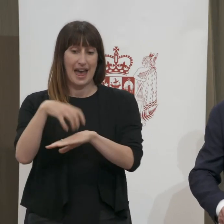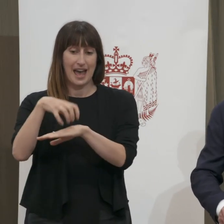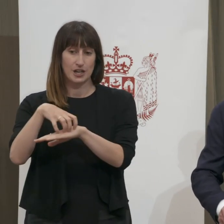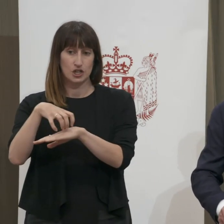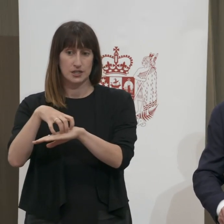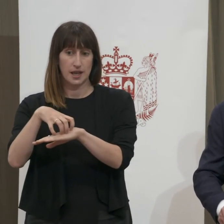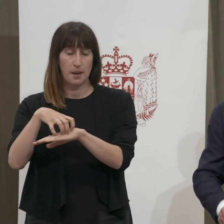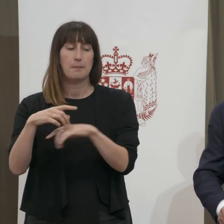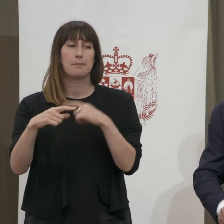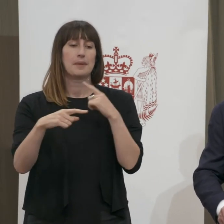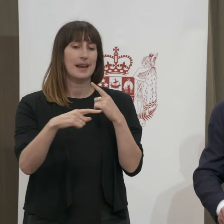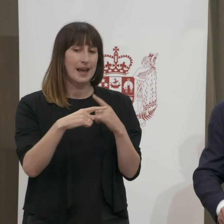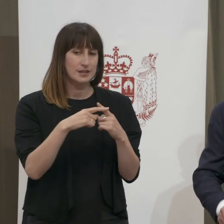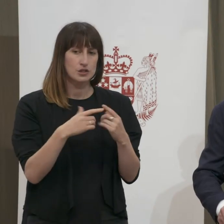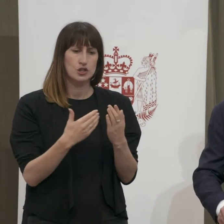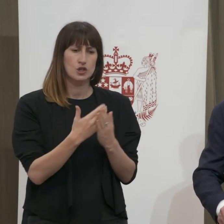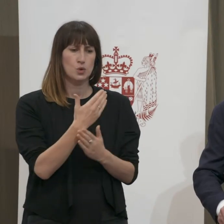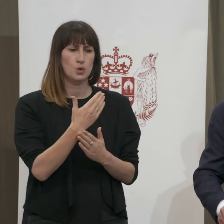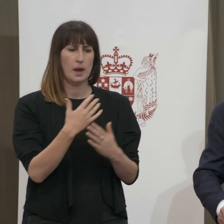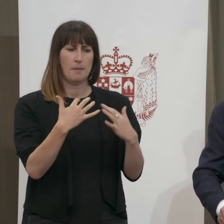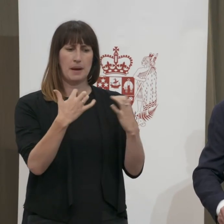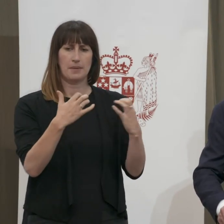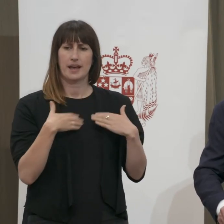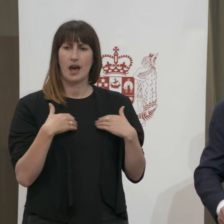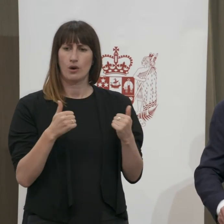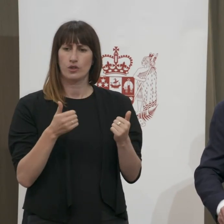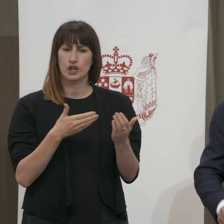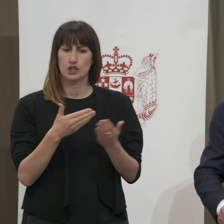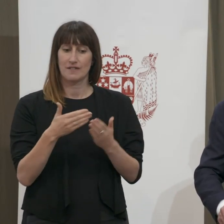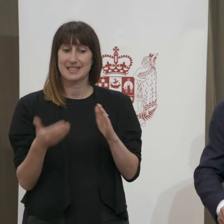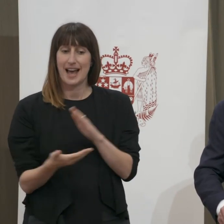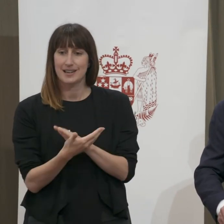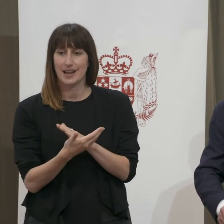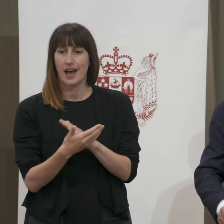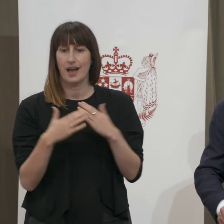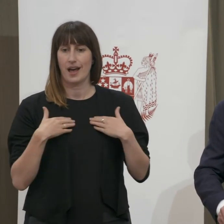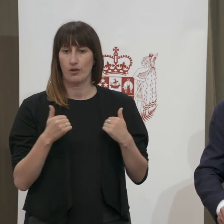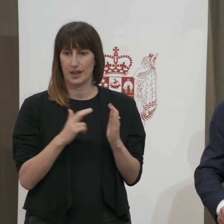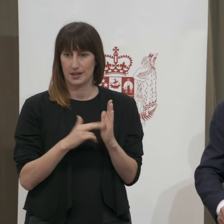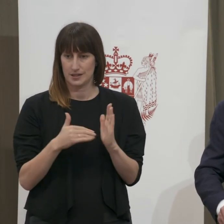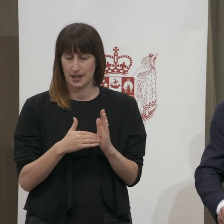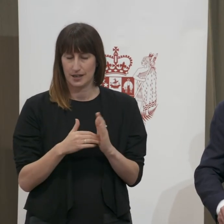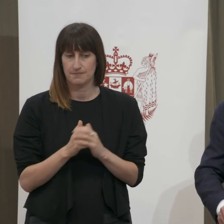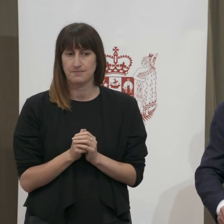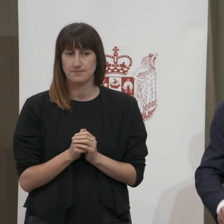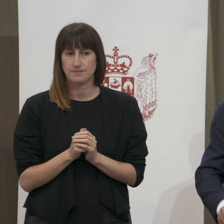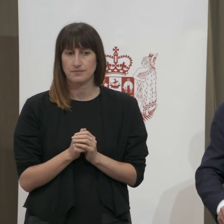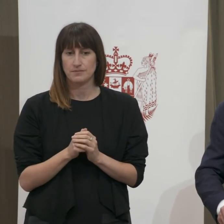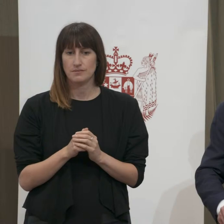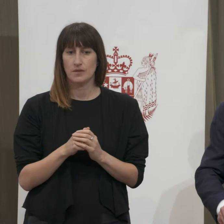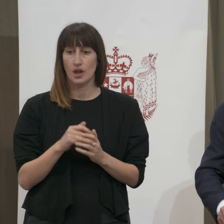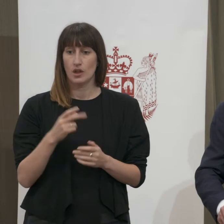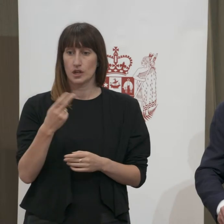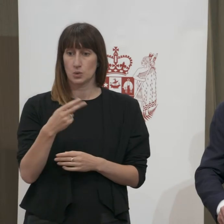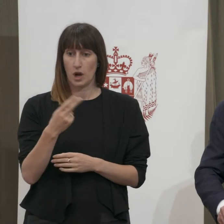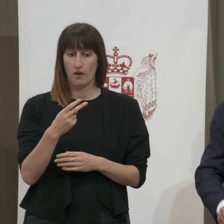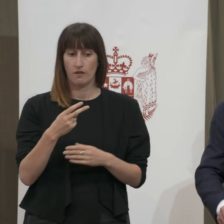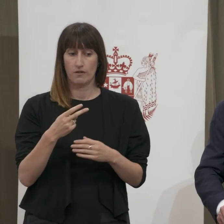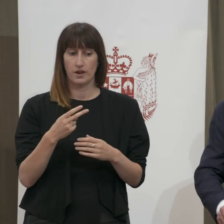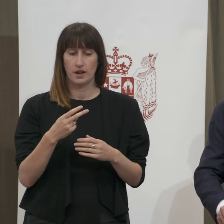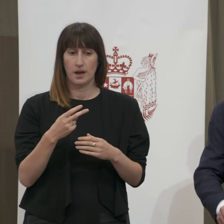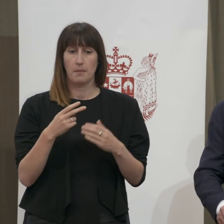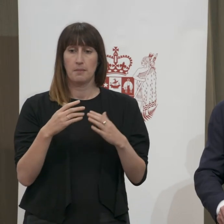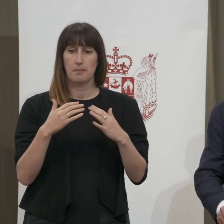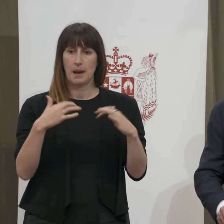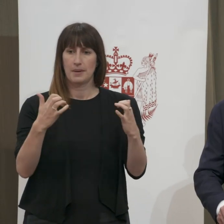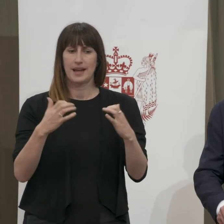will also be a new National Public Health Service within Health NZ, comprising the 12 public health service units across